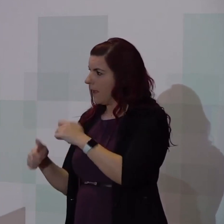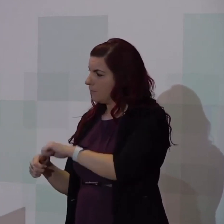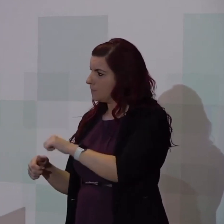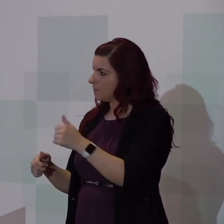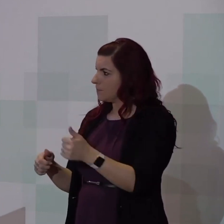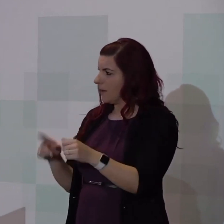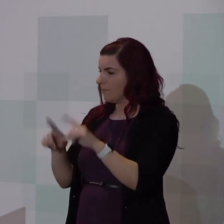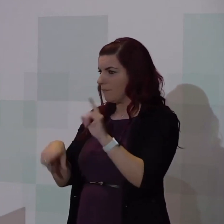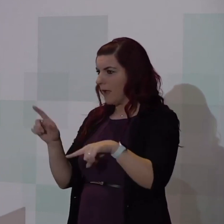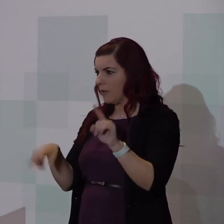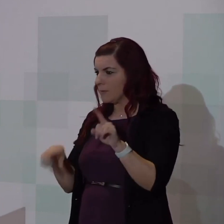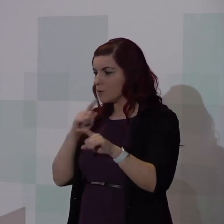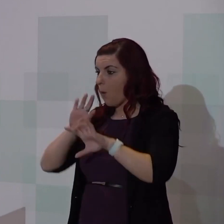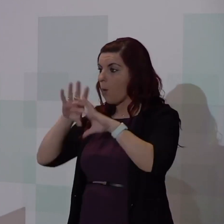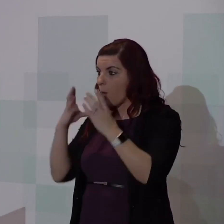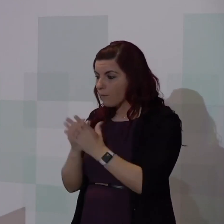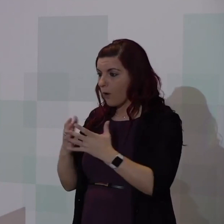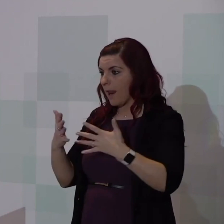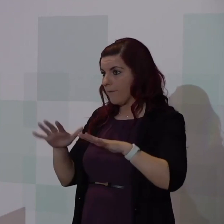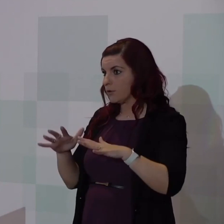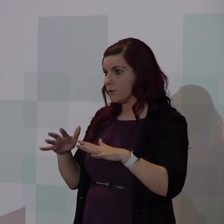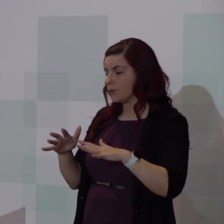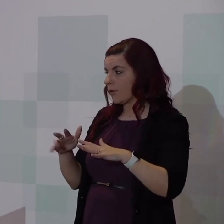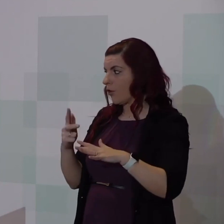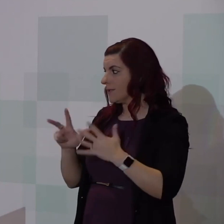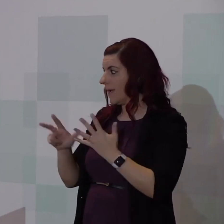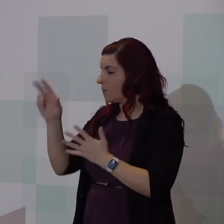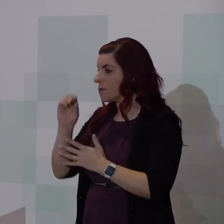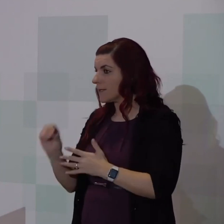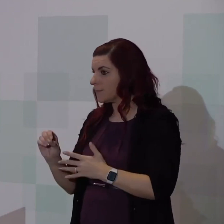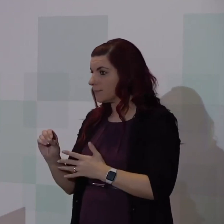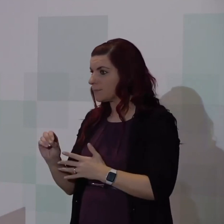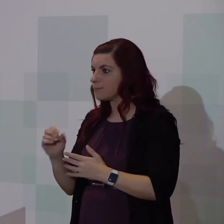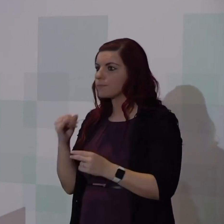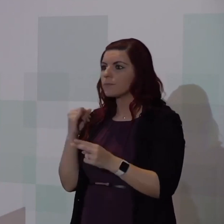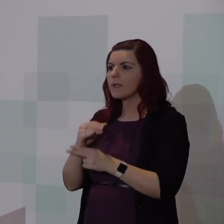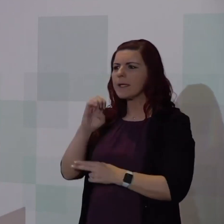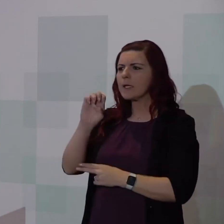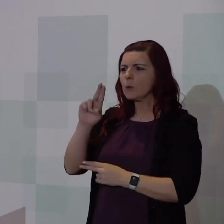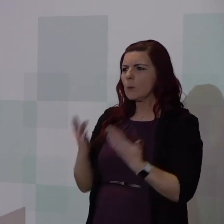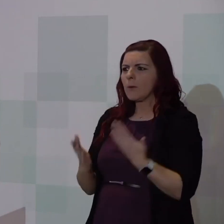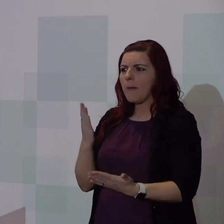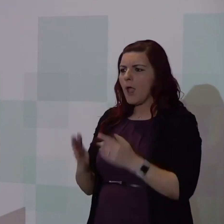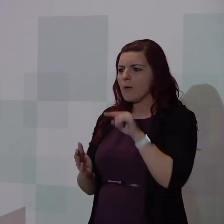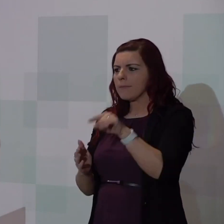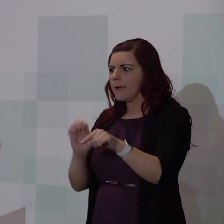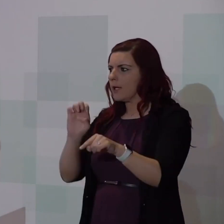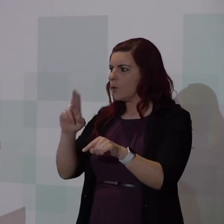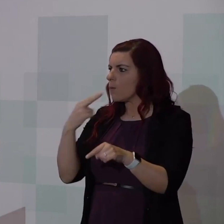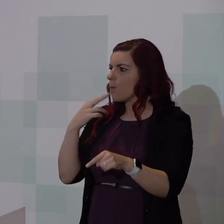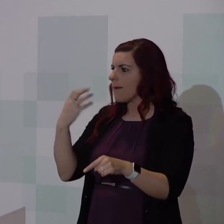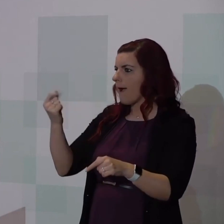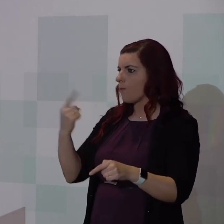it varies. As I said, the overall average is 38%. In the EU, how do we compare? Well, actually, we have one of the